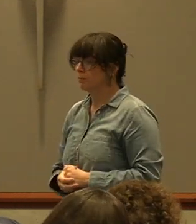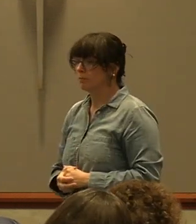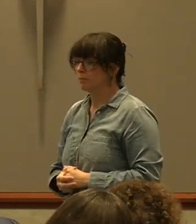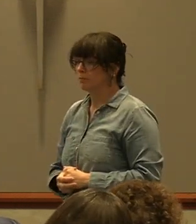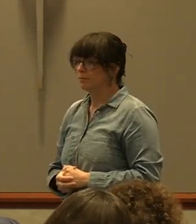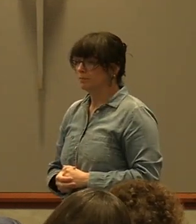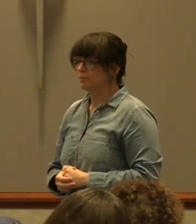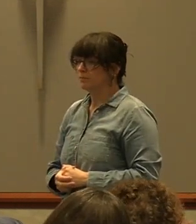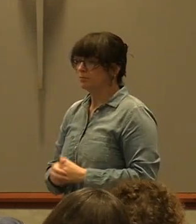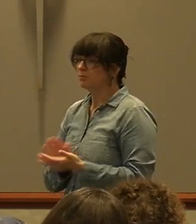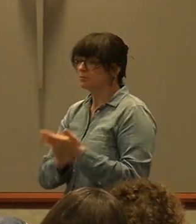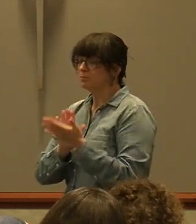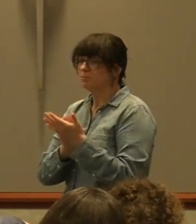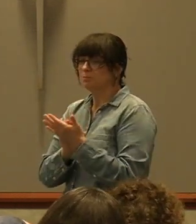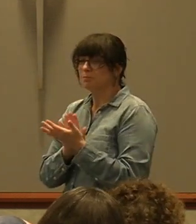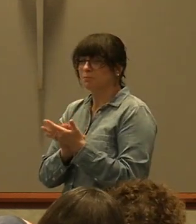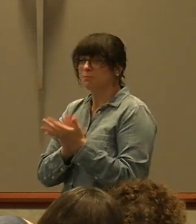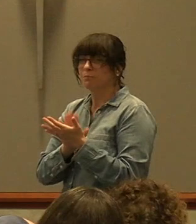We have...